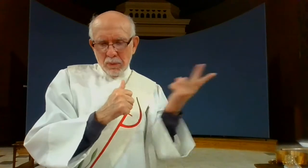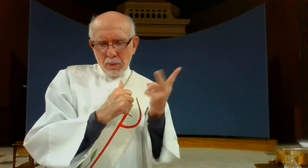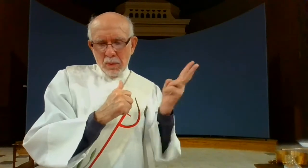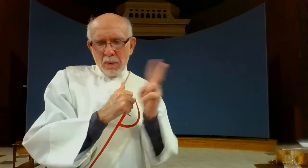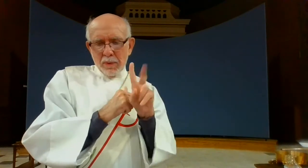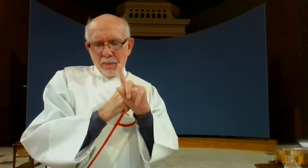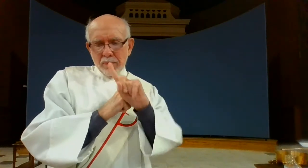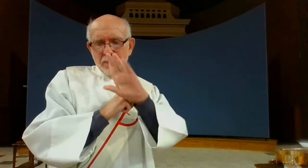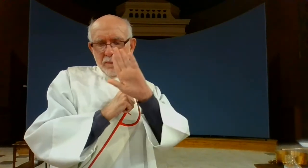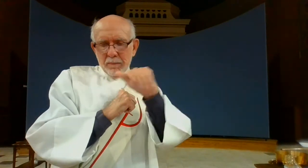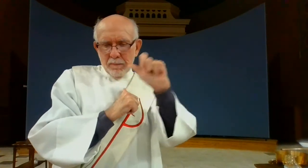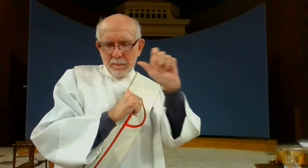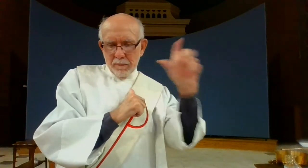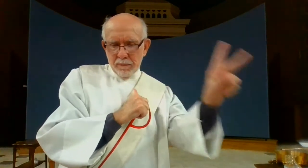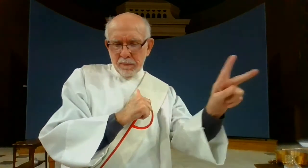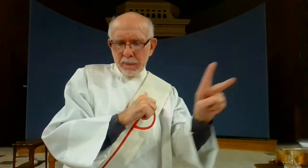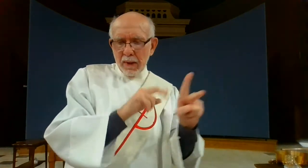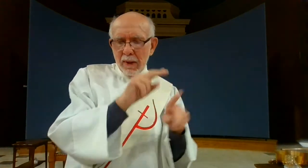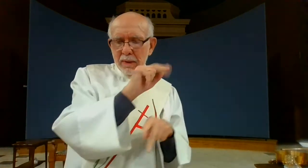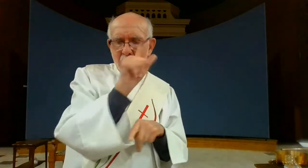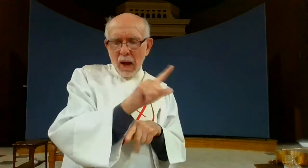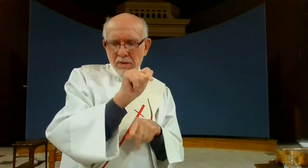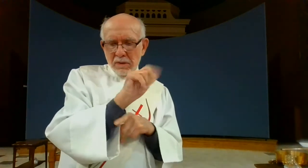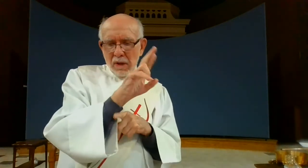He went down with them and came to Nazareth